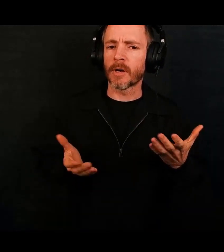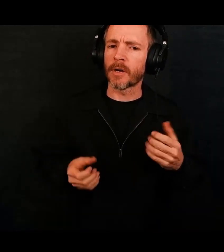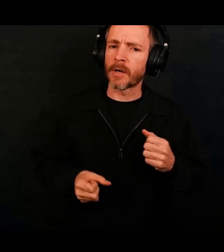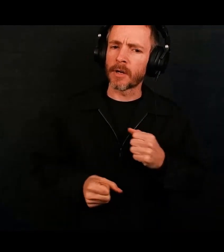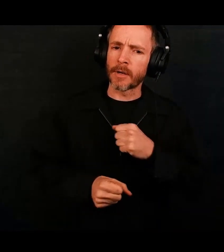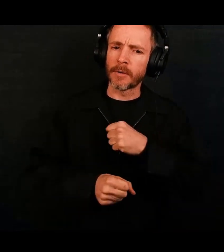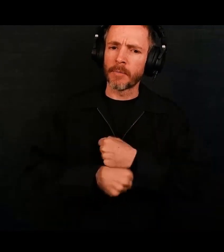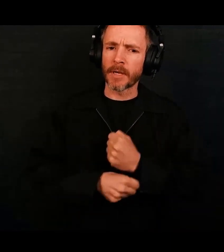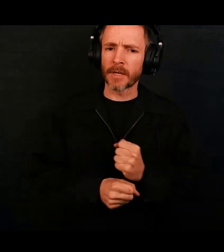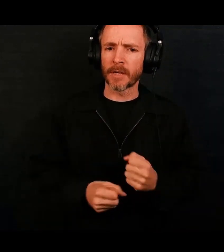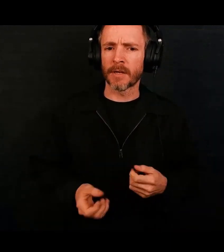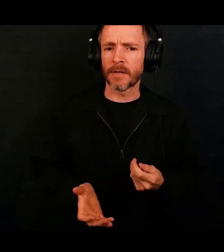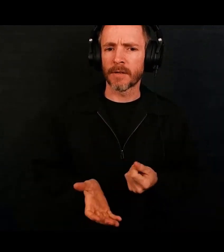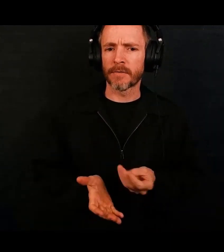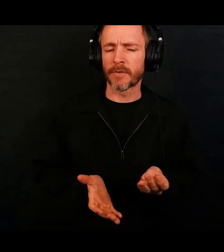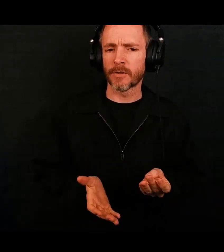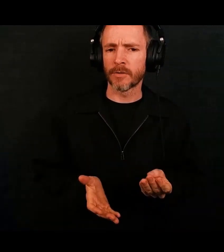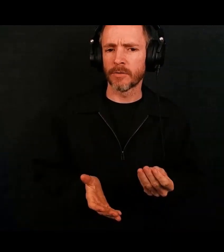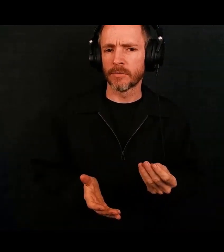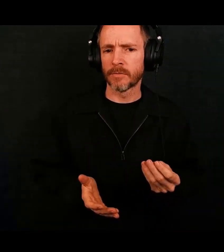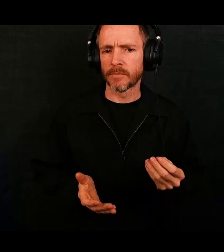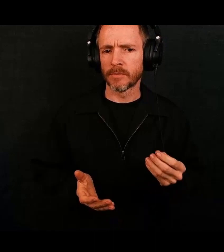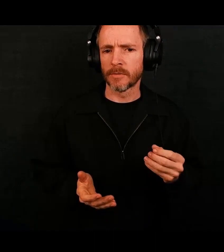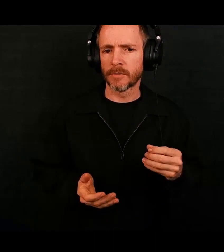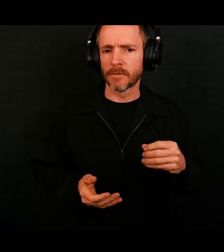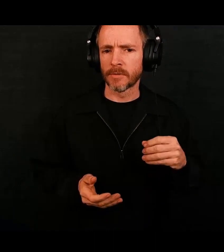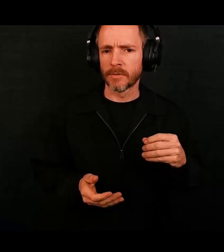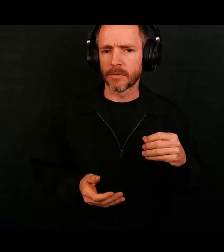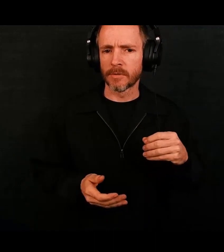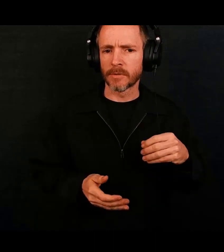So, making a few